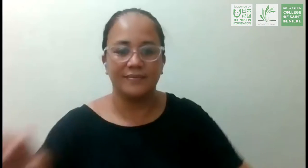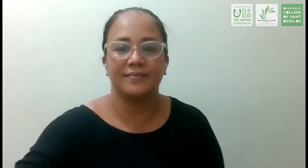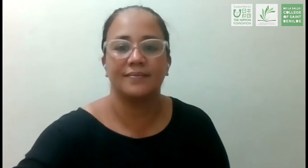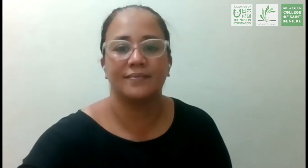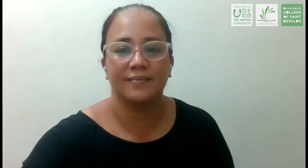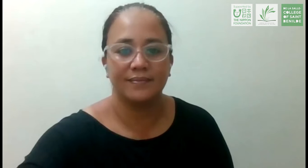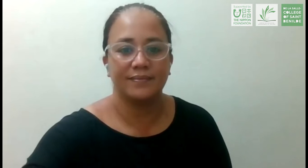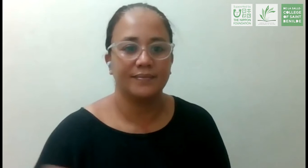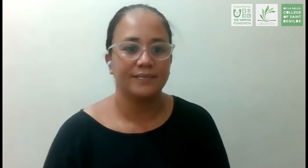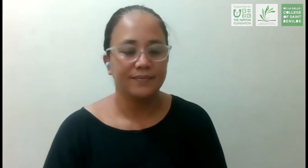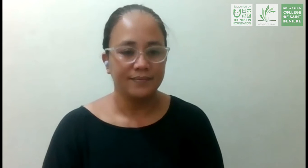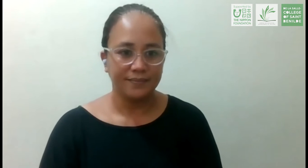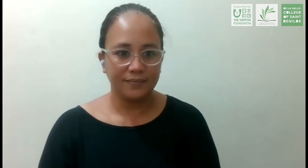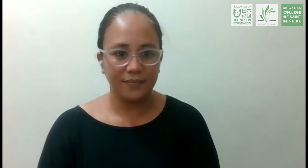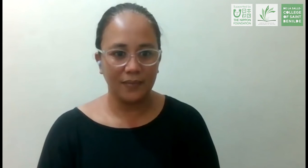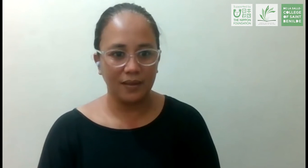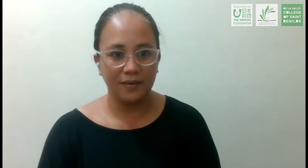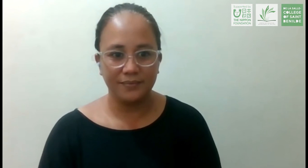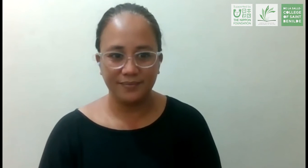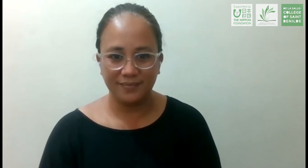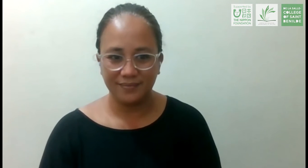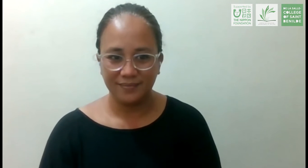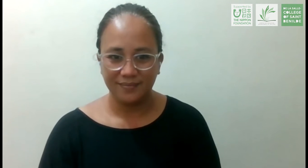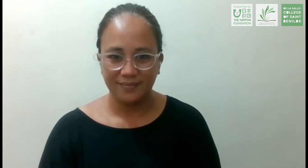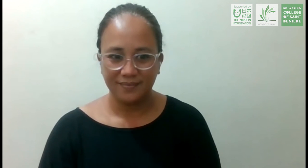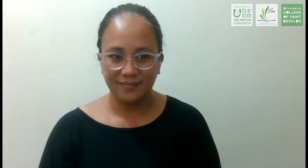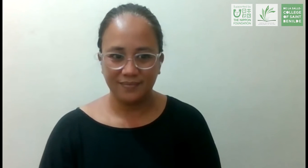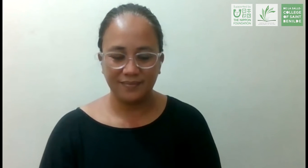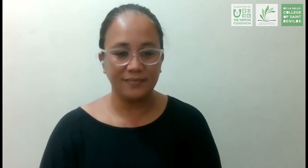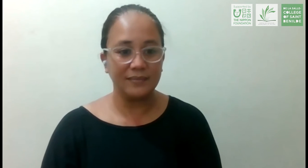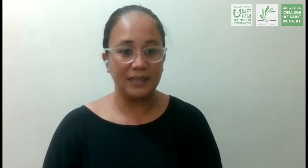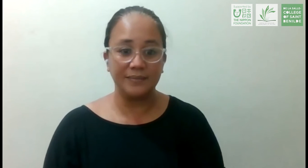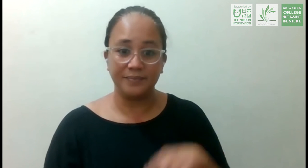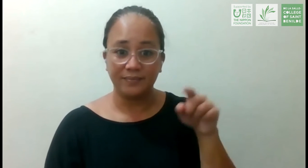hold on a second here. Go ahead, sir. Yeah, that kind of